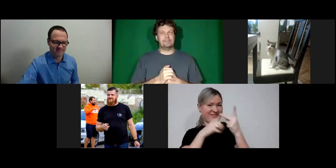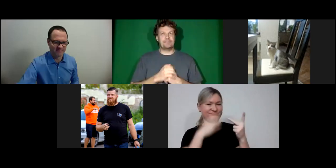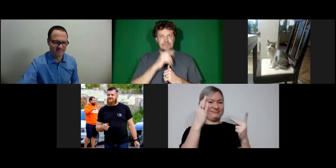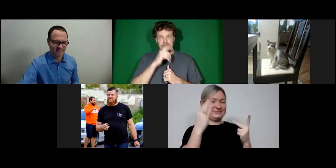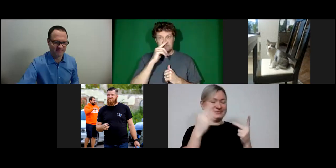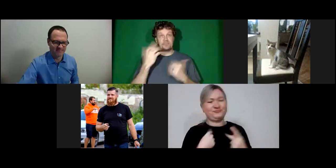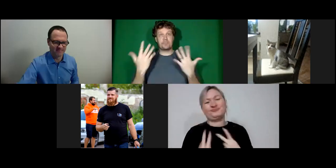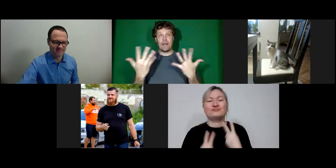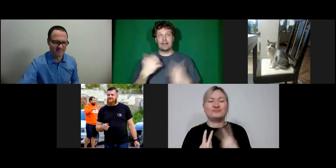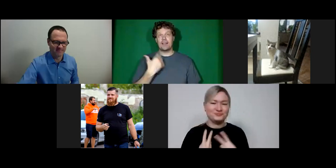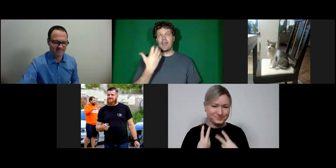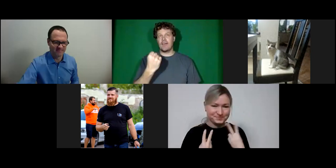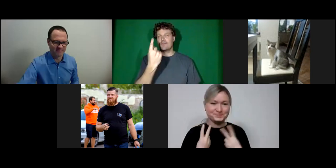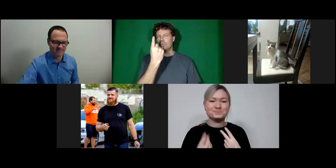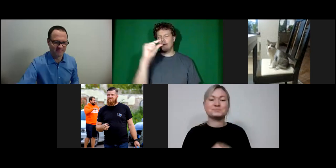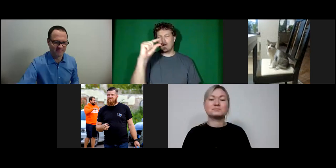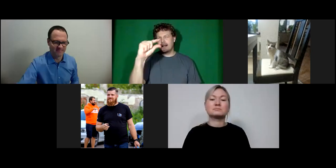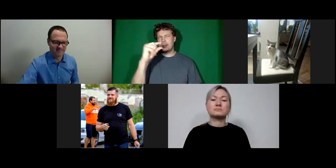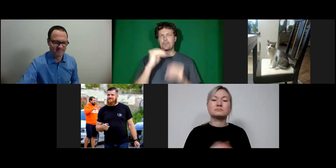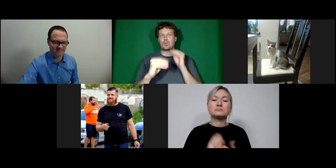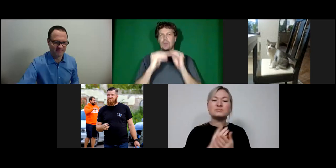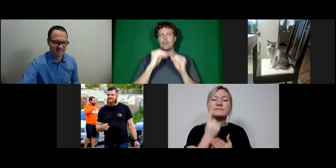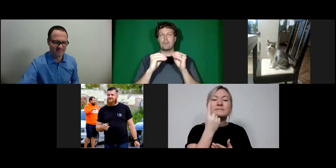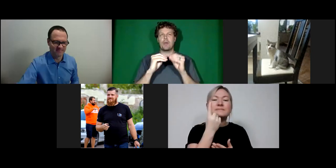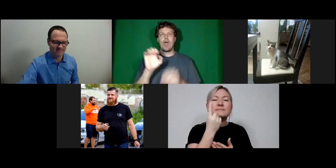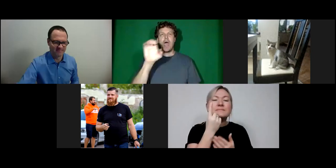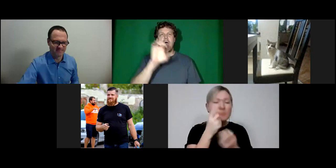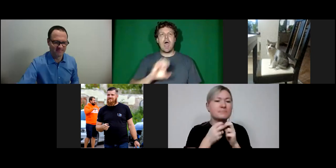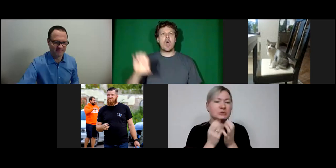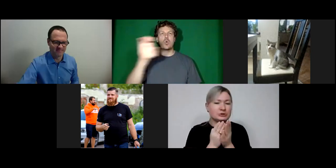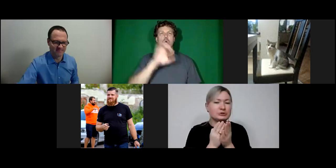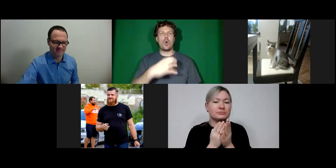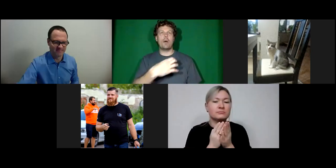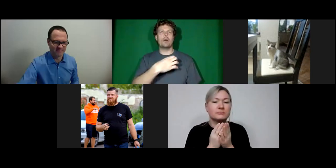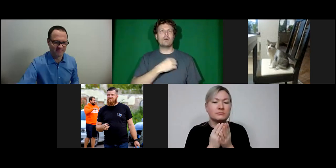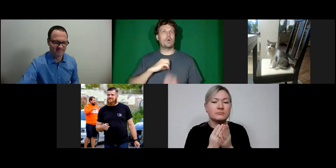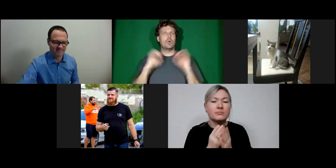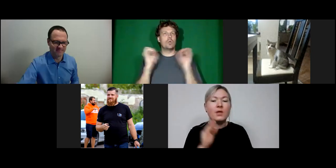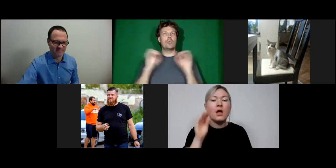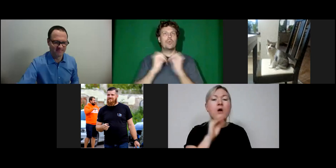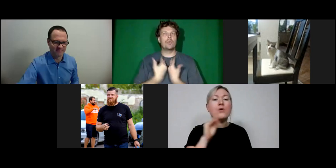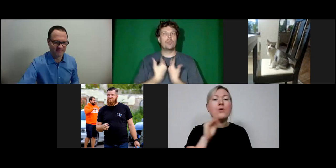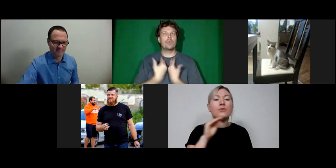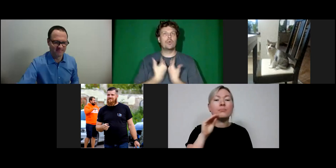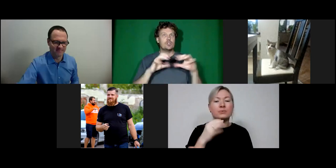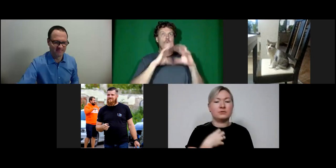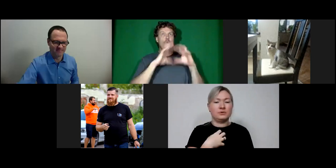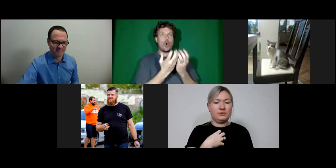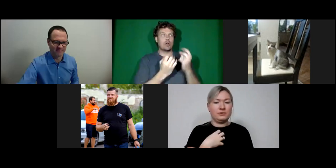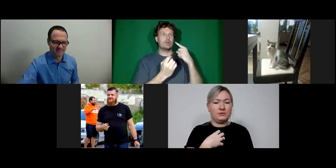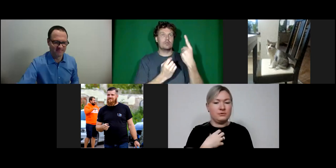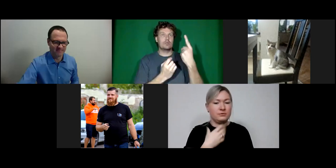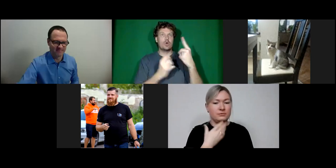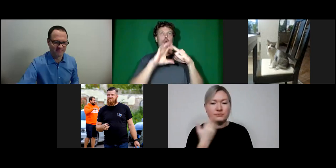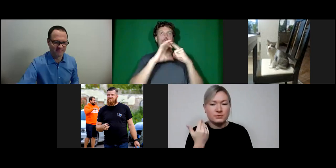and I was really happy to be selected again to play for the World Cup. for the World Championships. However,